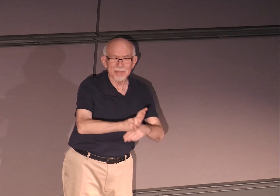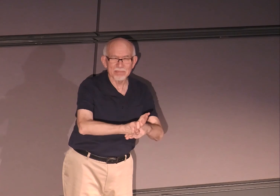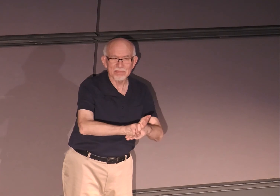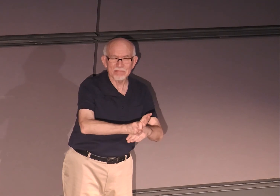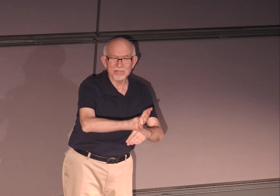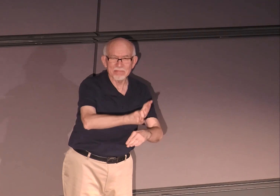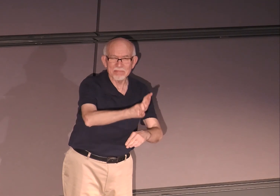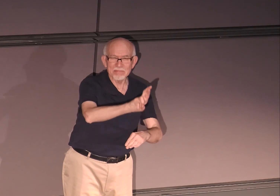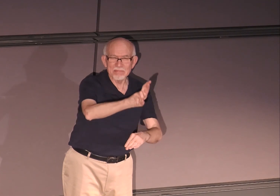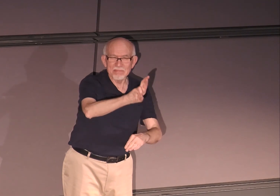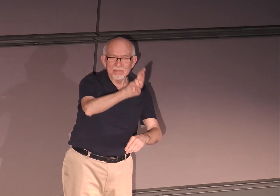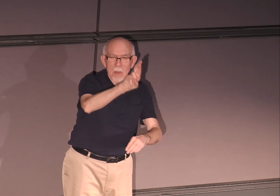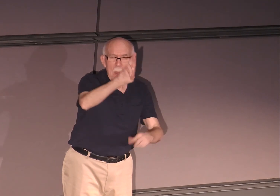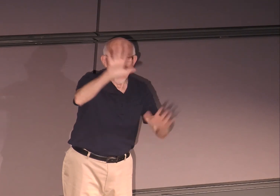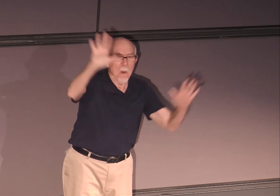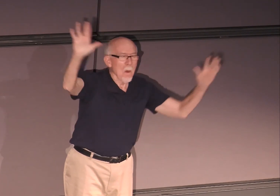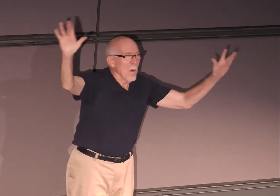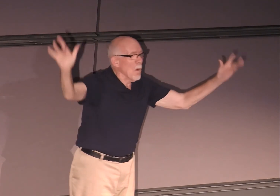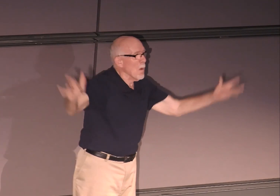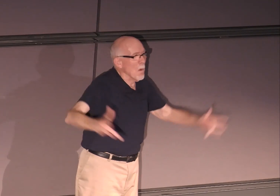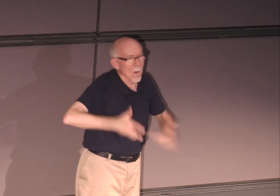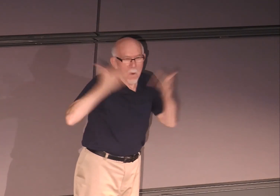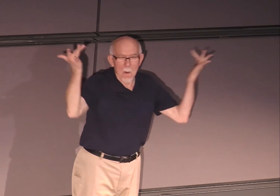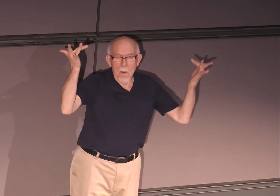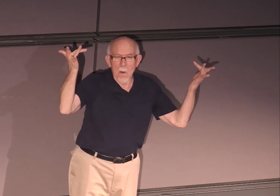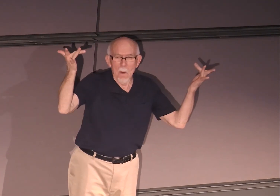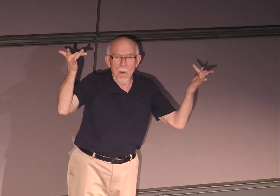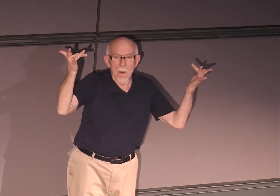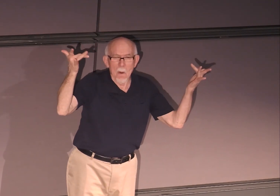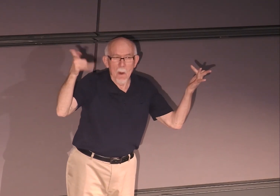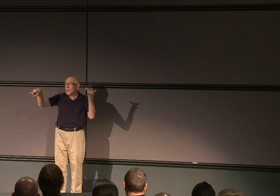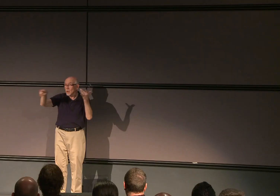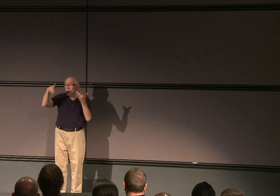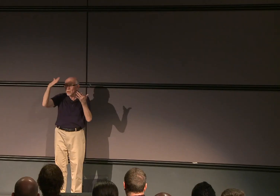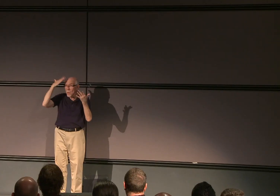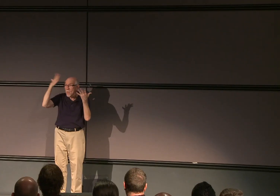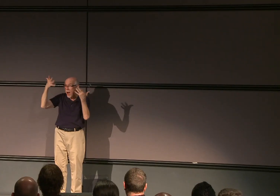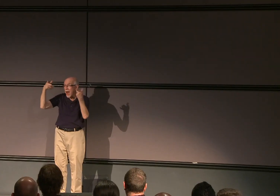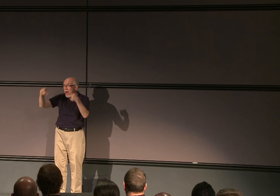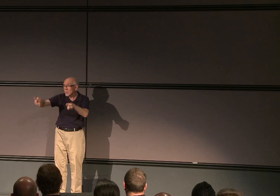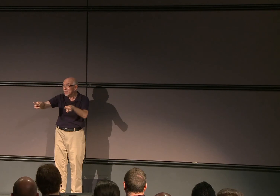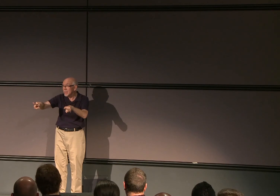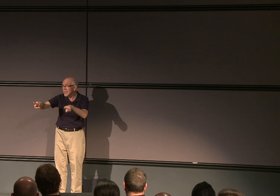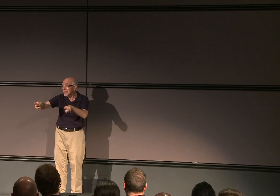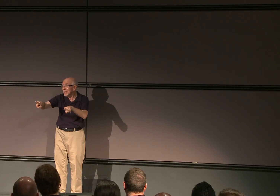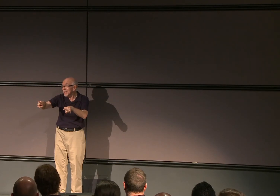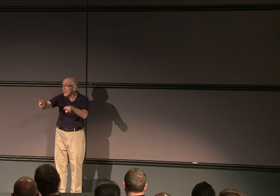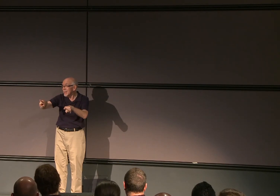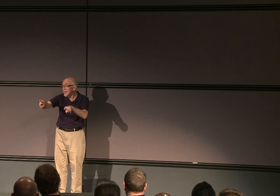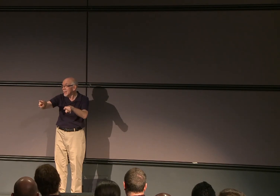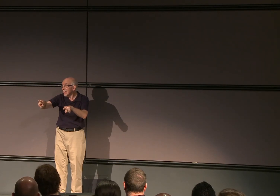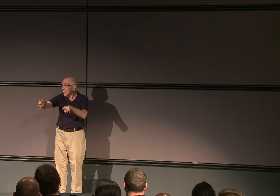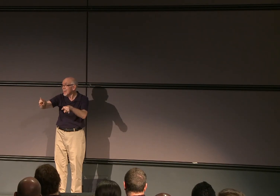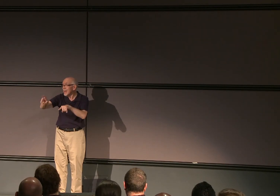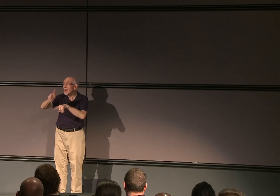We were all excited to watch the liftoff of the Challenger space shuttle. I'm sure many of you here know what happened to